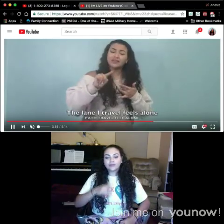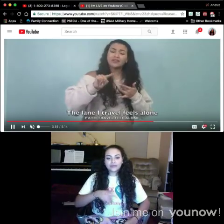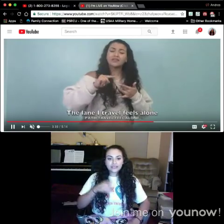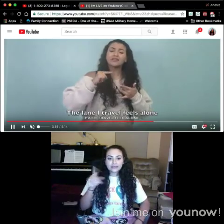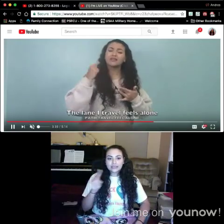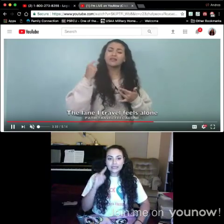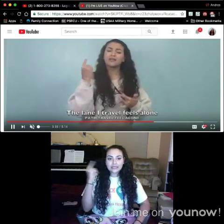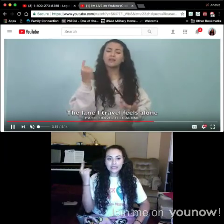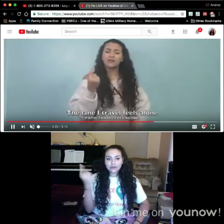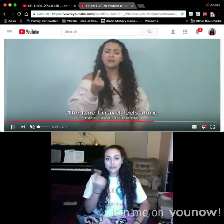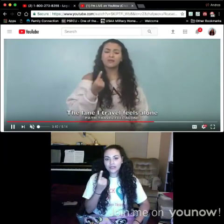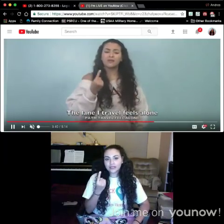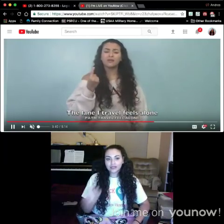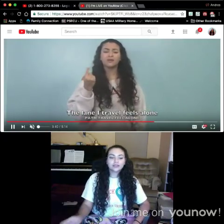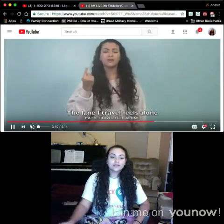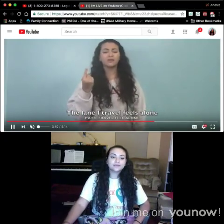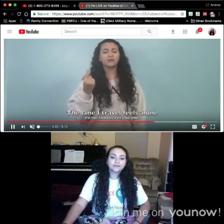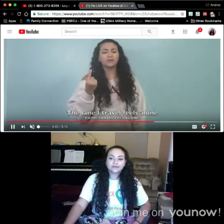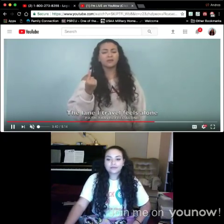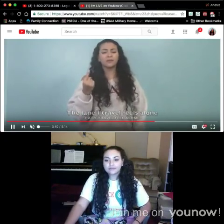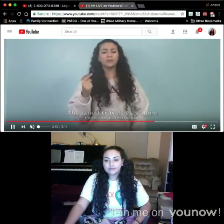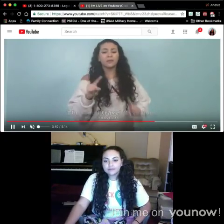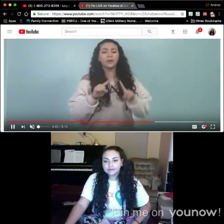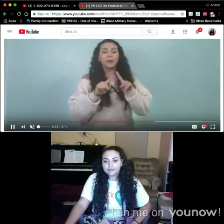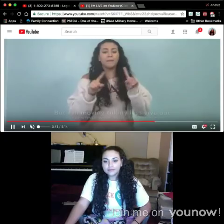Travel feels alone.